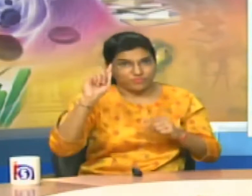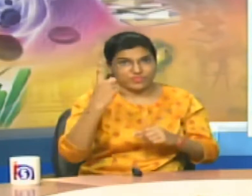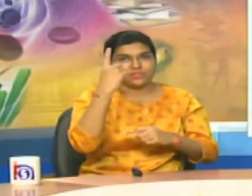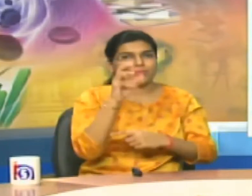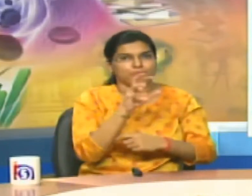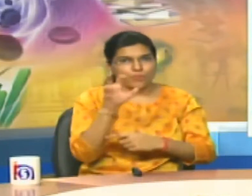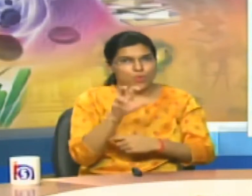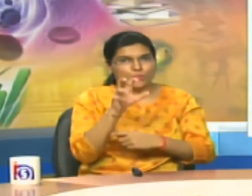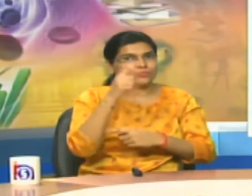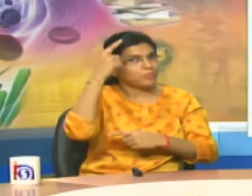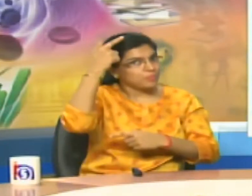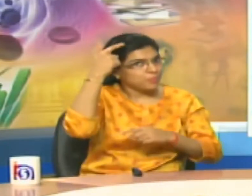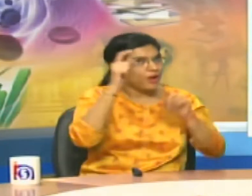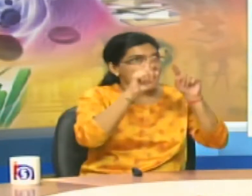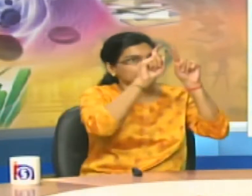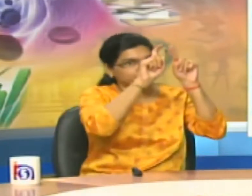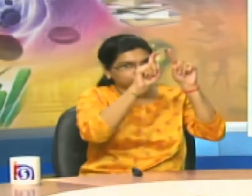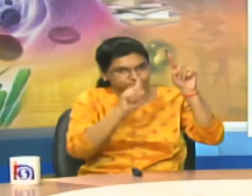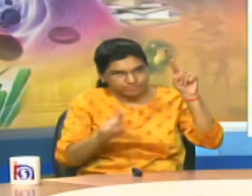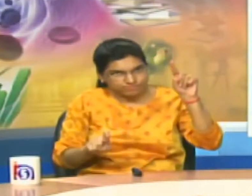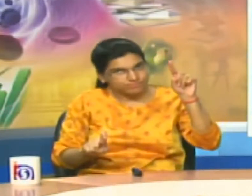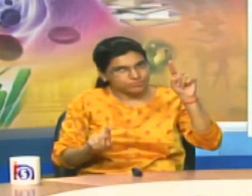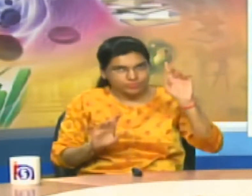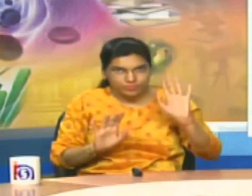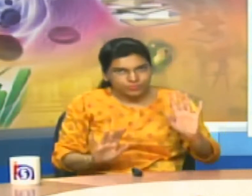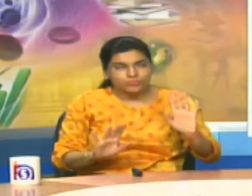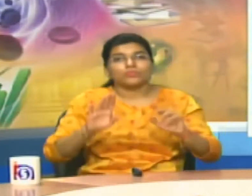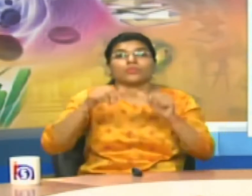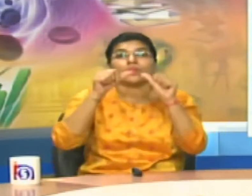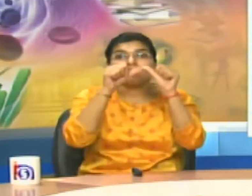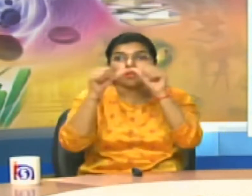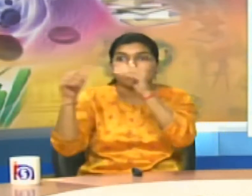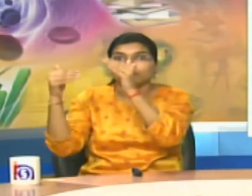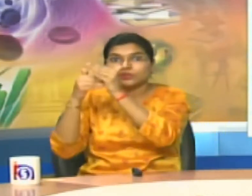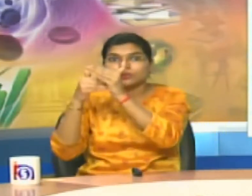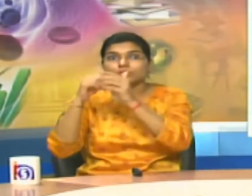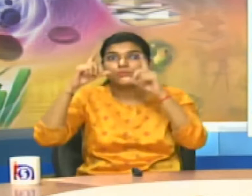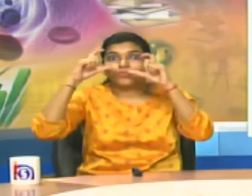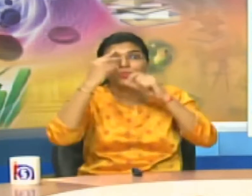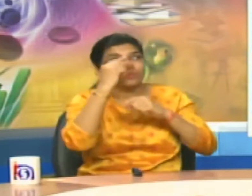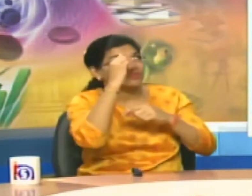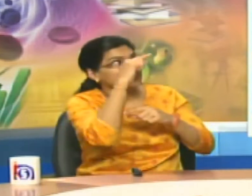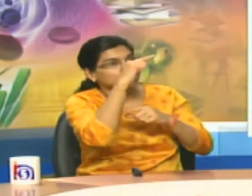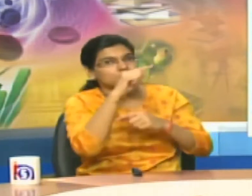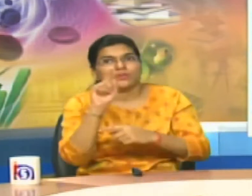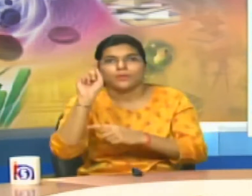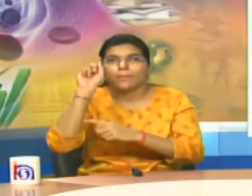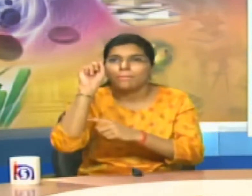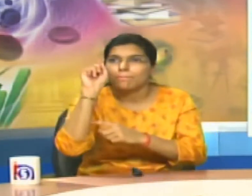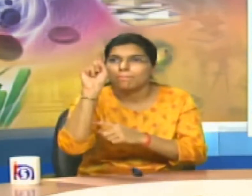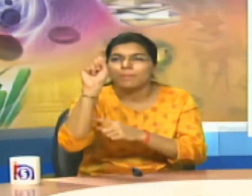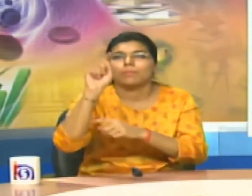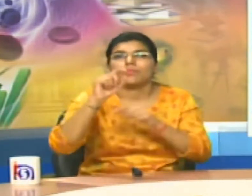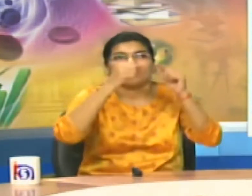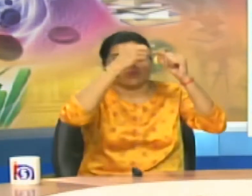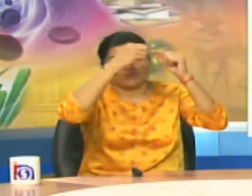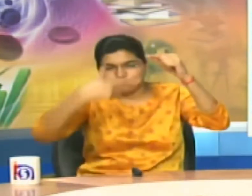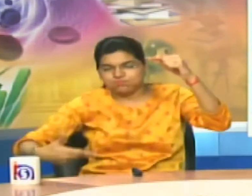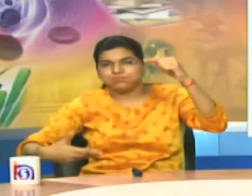that can be done easily automatically. You just have to drag the name of the student or